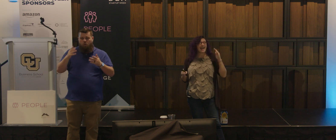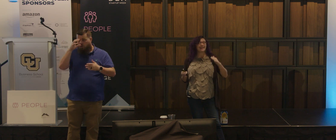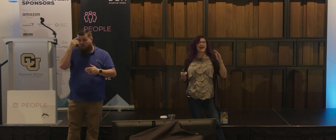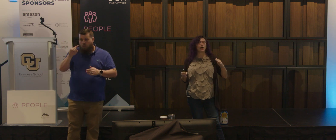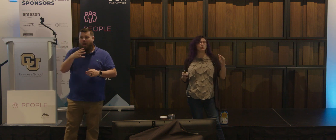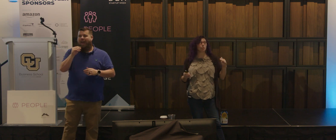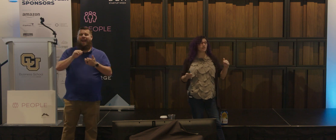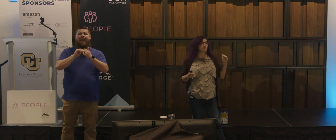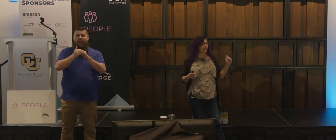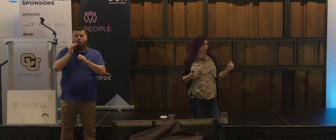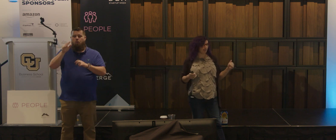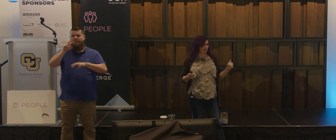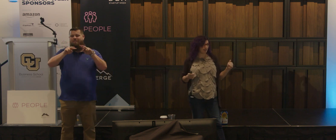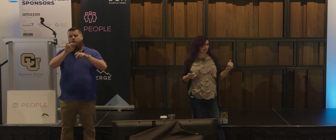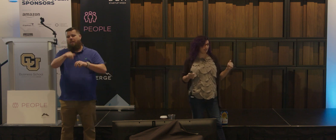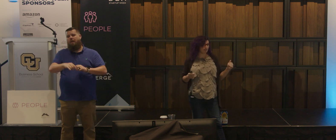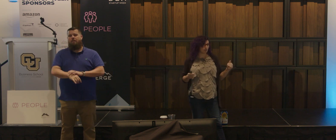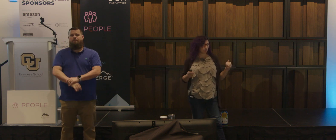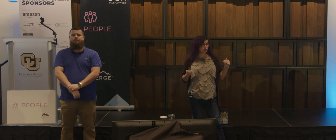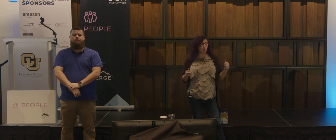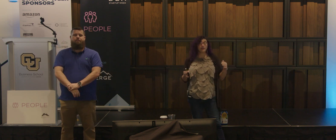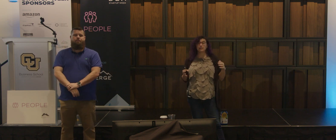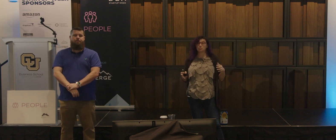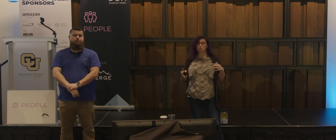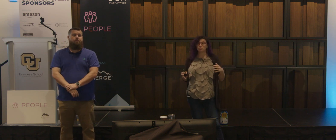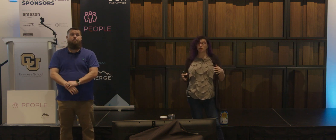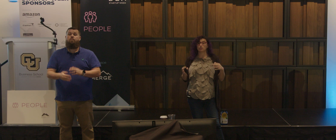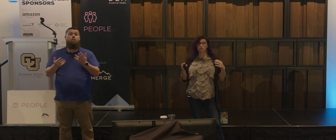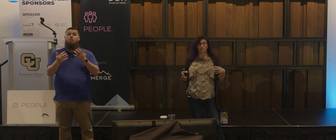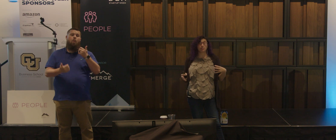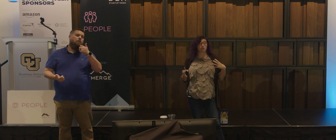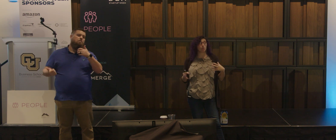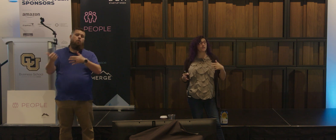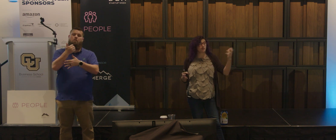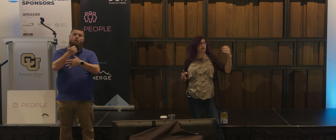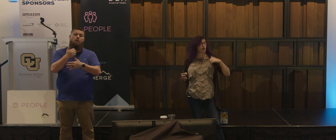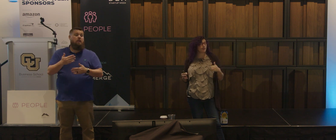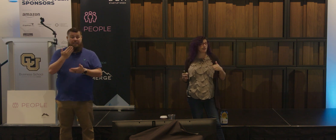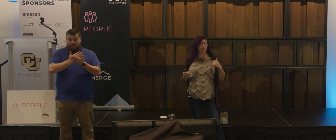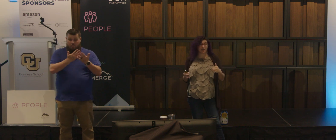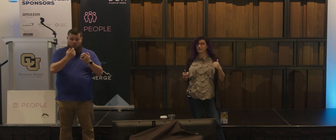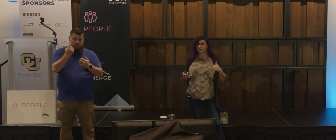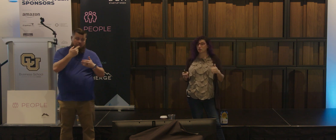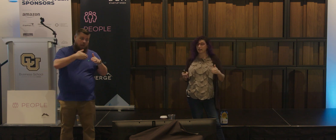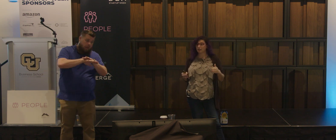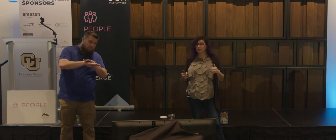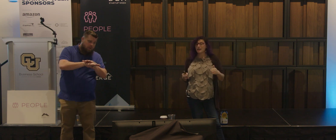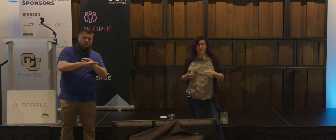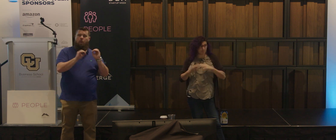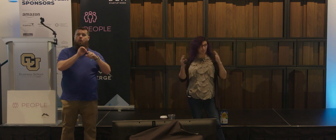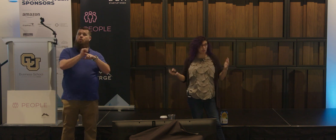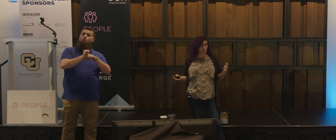for and how you will evaluate that. So what is most important? Some people are going to want somebody to come in and not have any